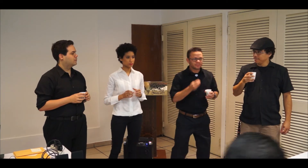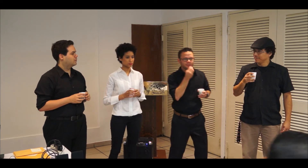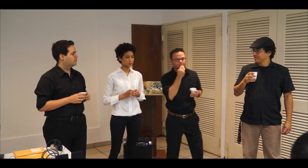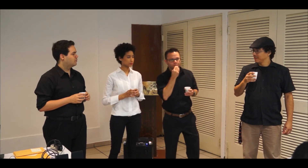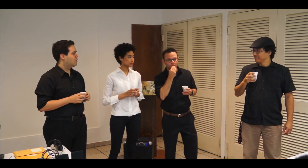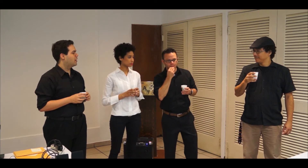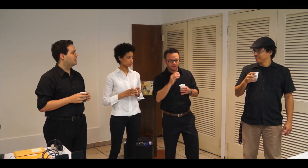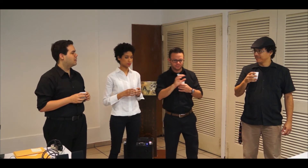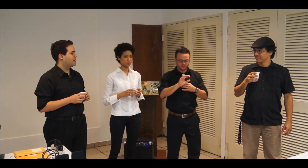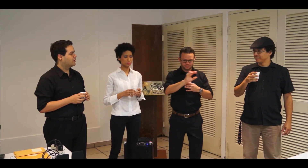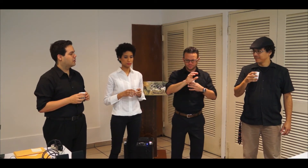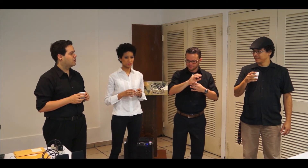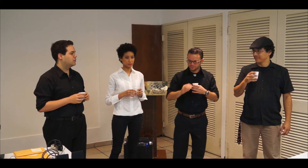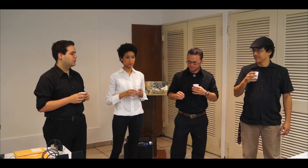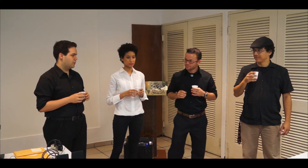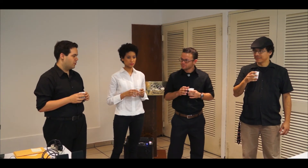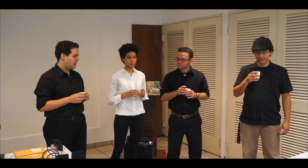Vamos a estar pariándolo con chocolate